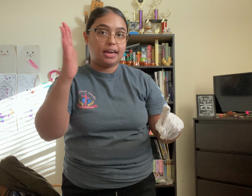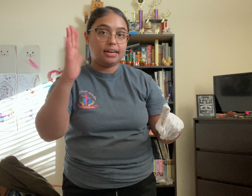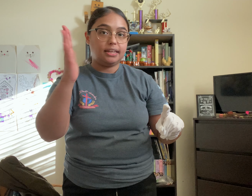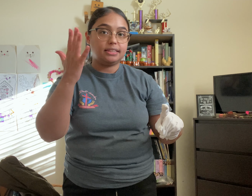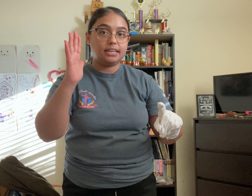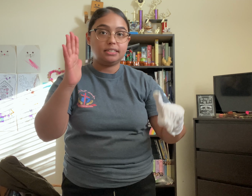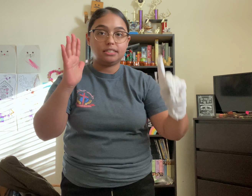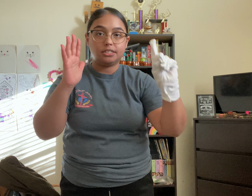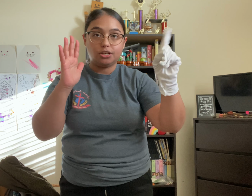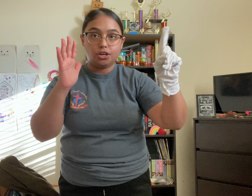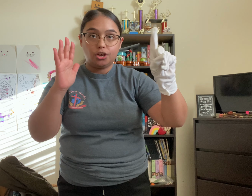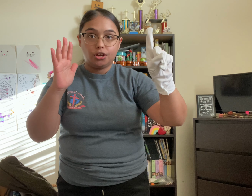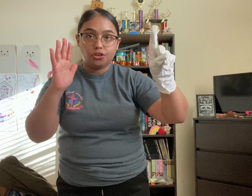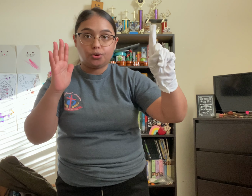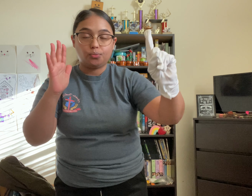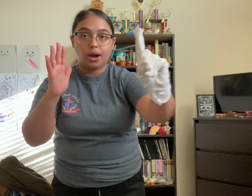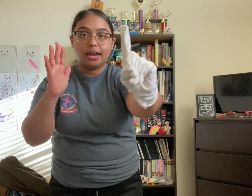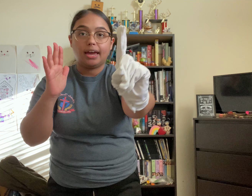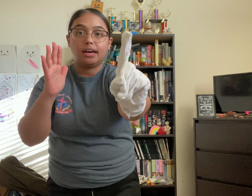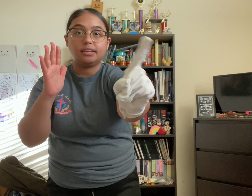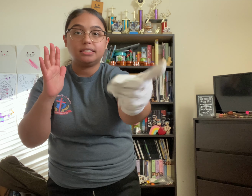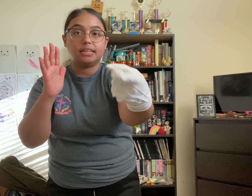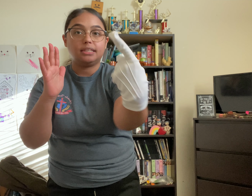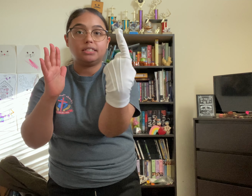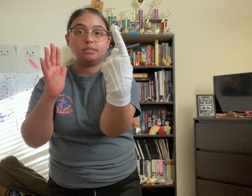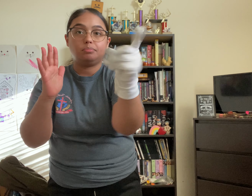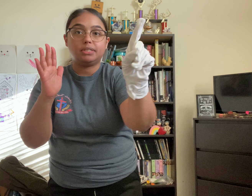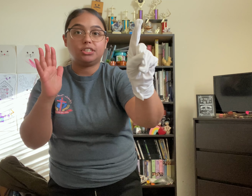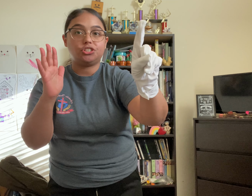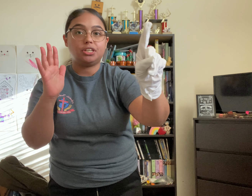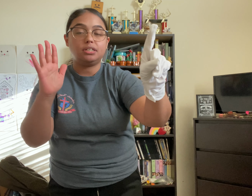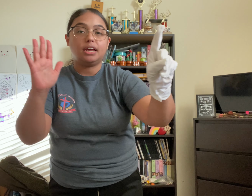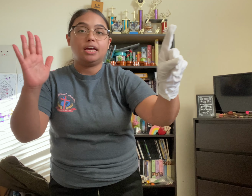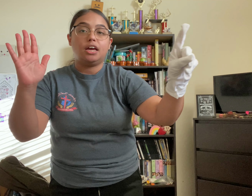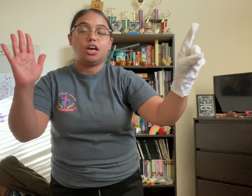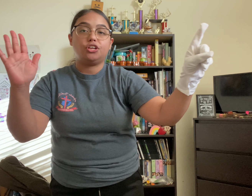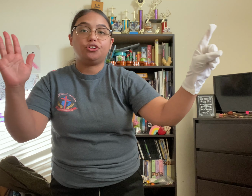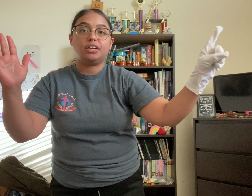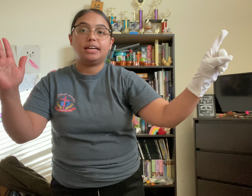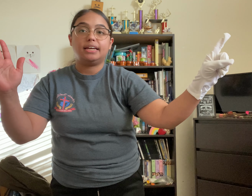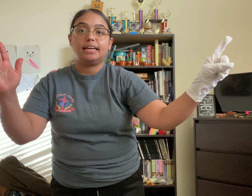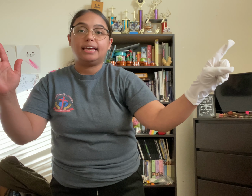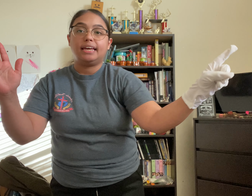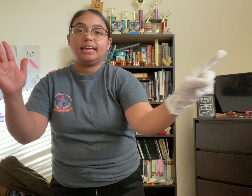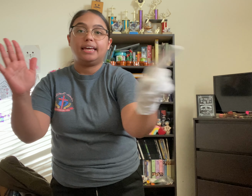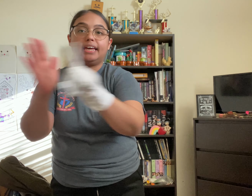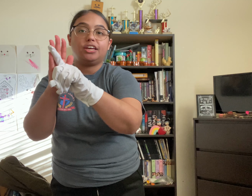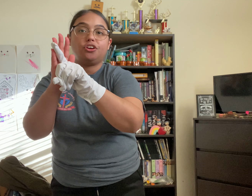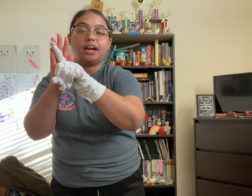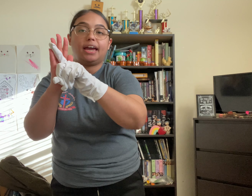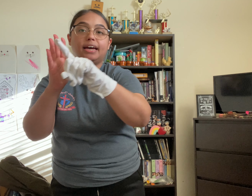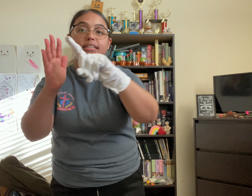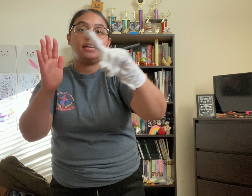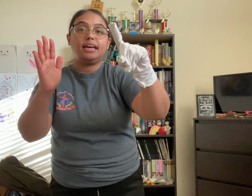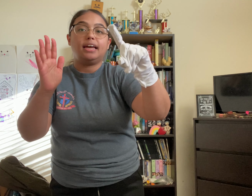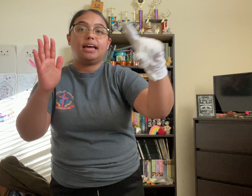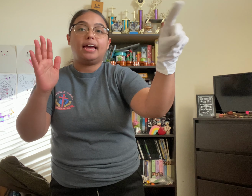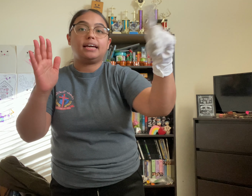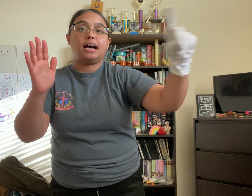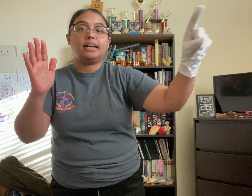like this, your right hand in this position, and you're going to hit your hand and kind